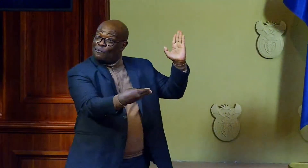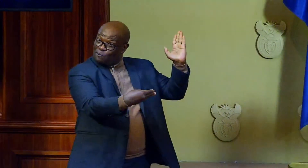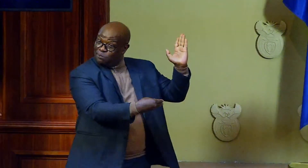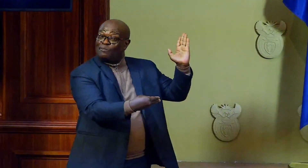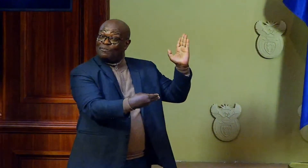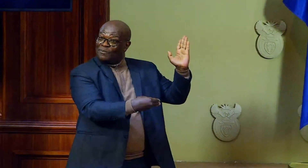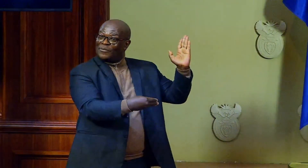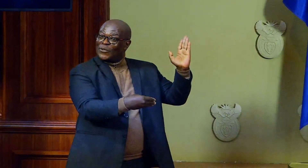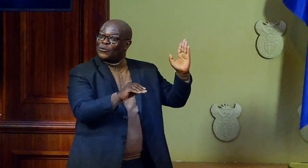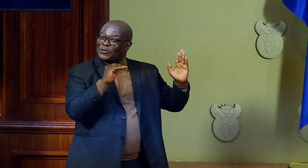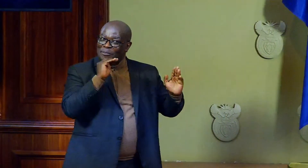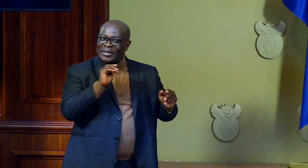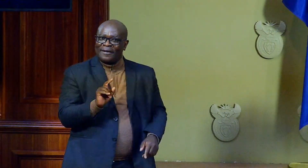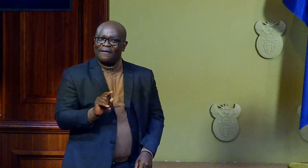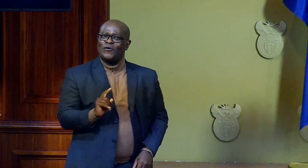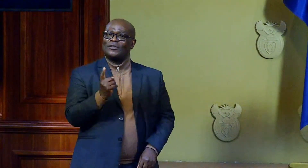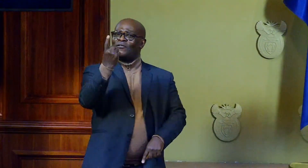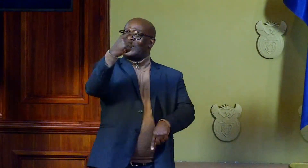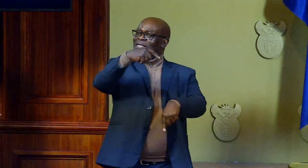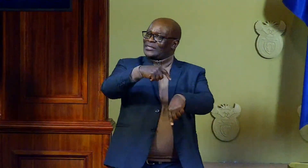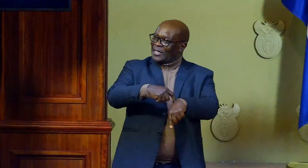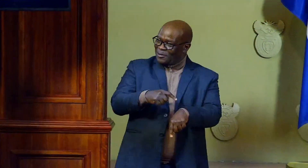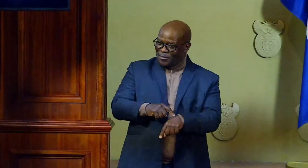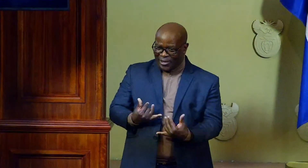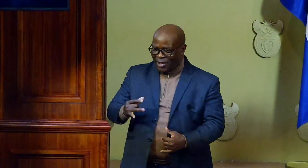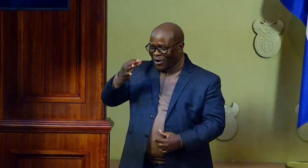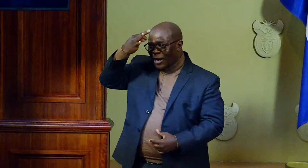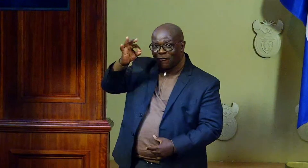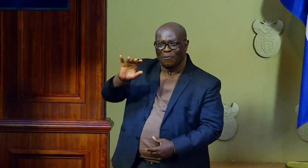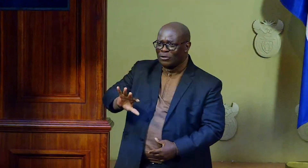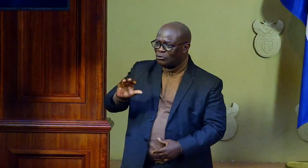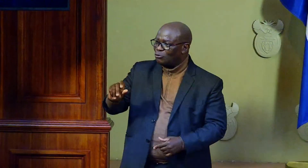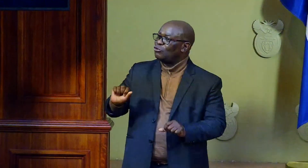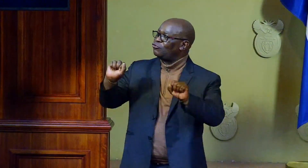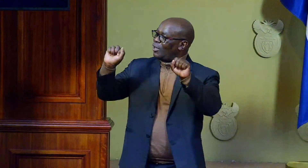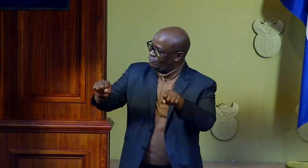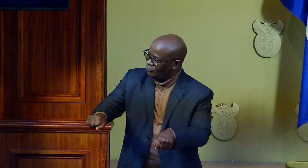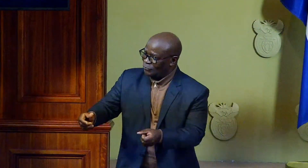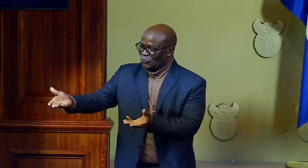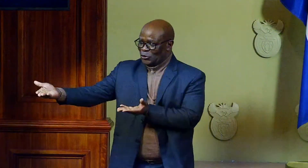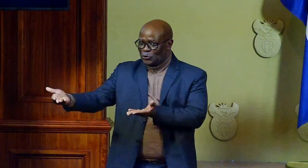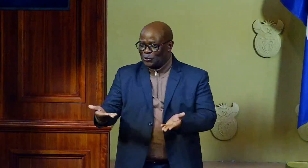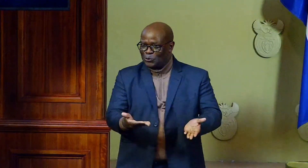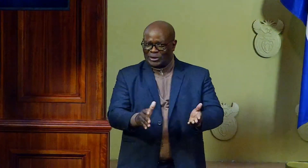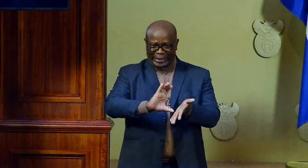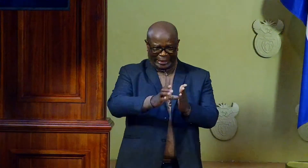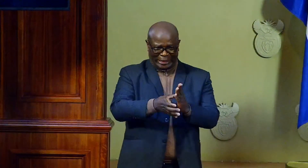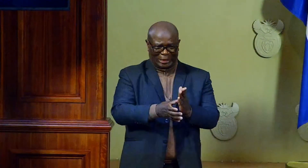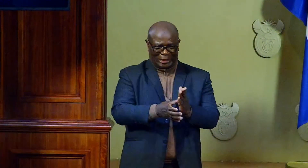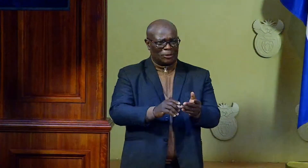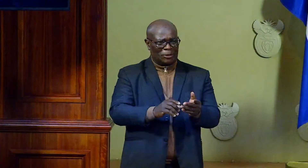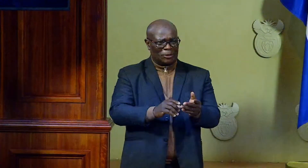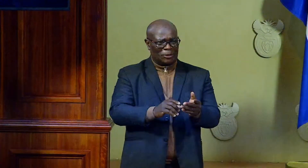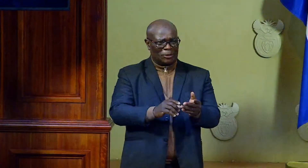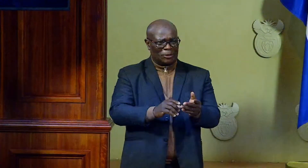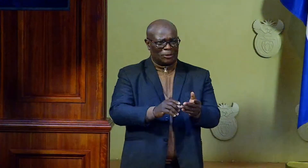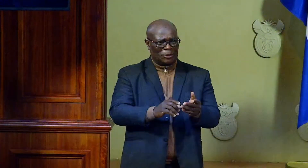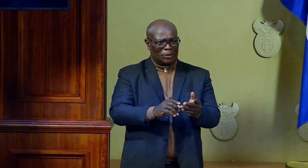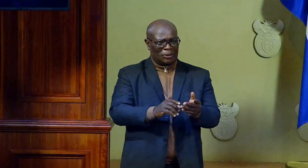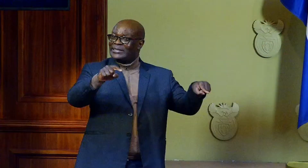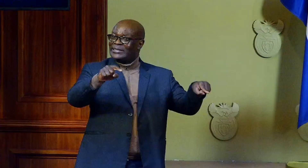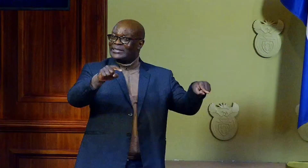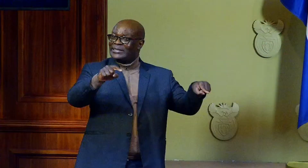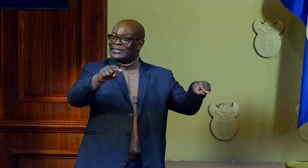Also, in that document, sign language was also included, meaning that for the first time, that government in South Africa will